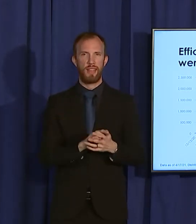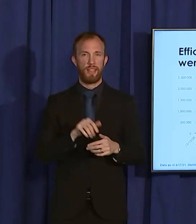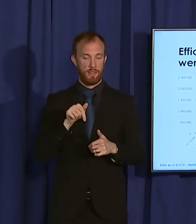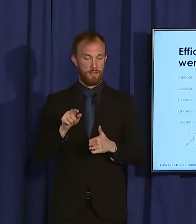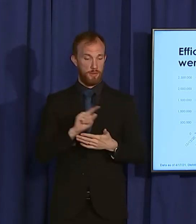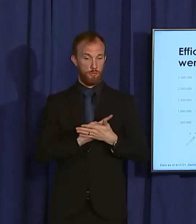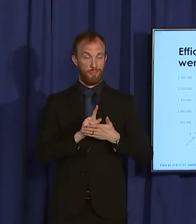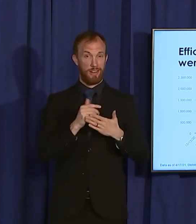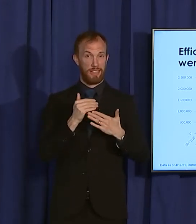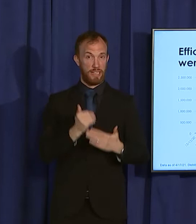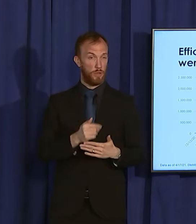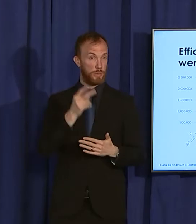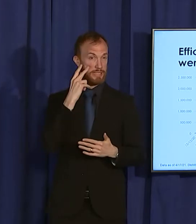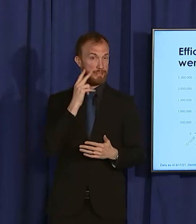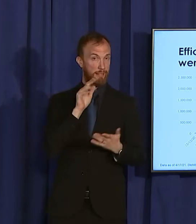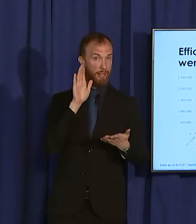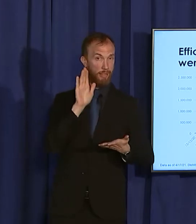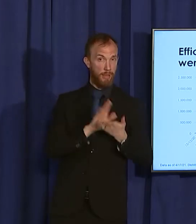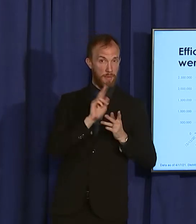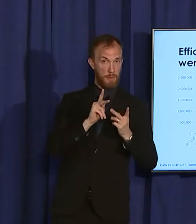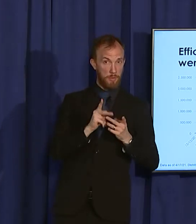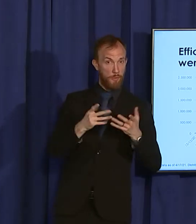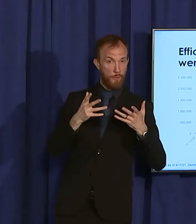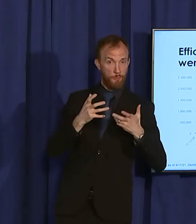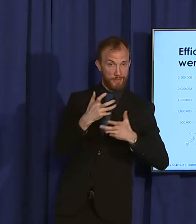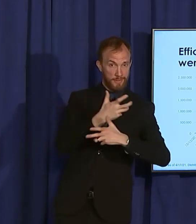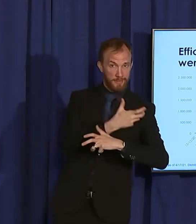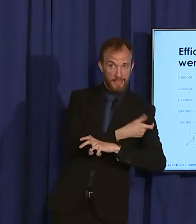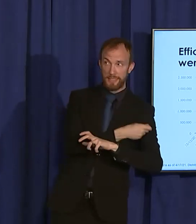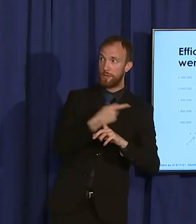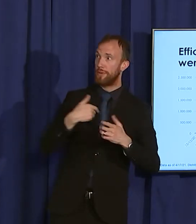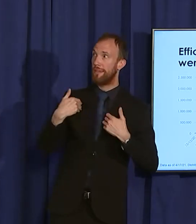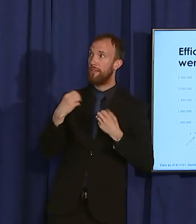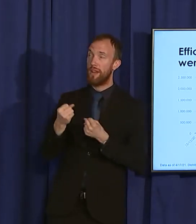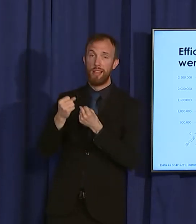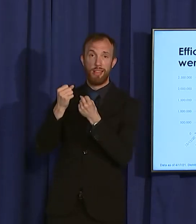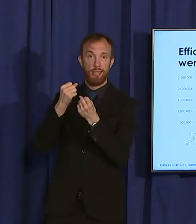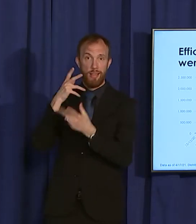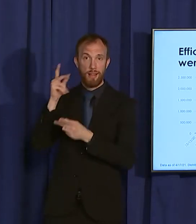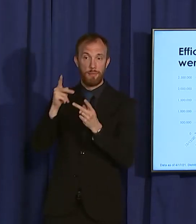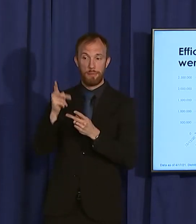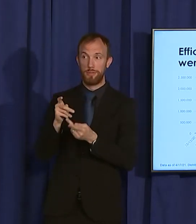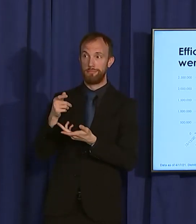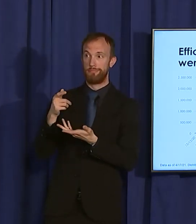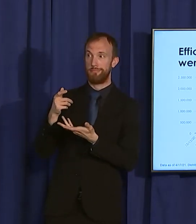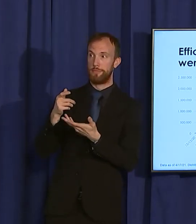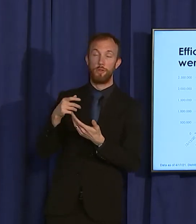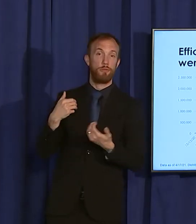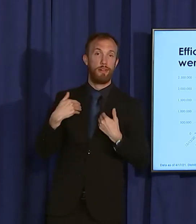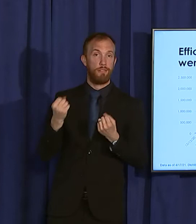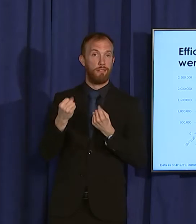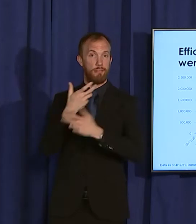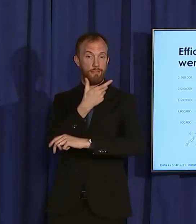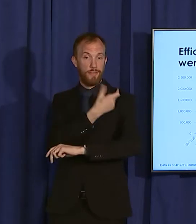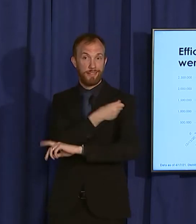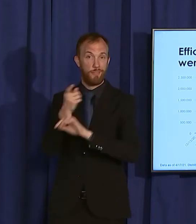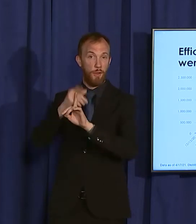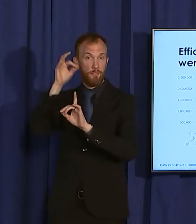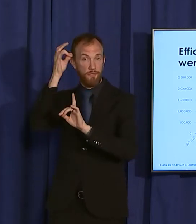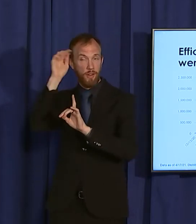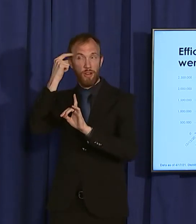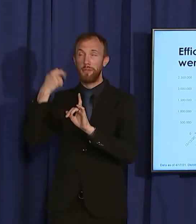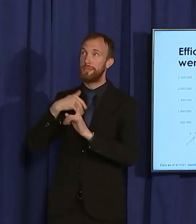where demand is dropping a little bit and we're getting a lot of vaccine in to federally qualified health centers and pharmacies directly from the federal